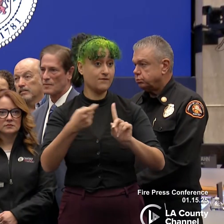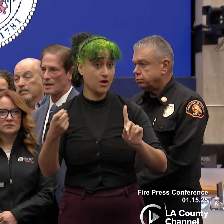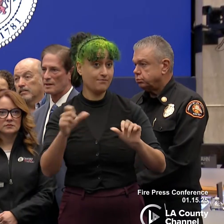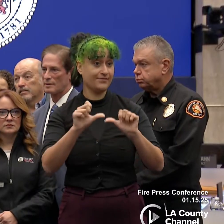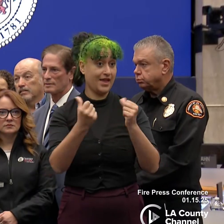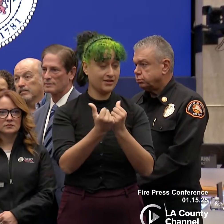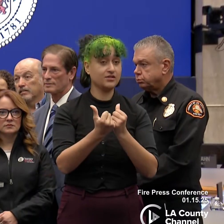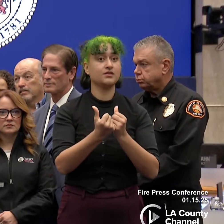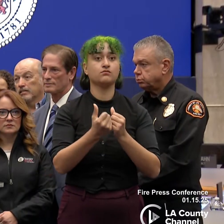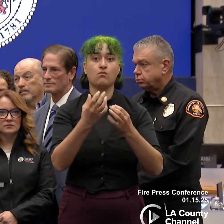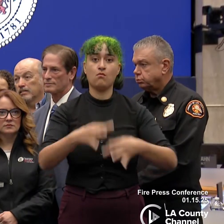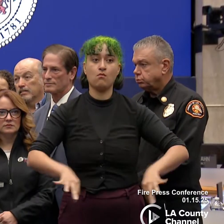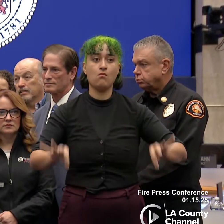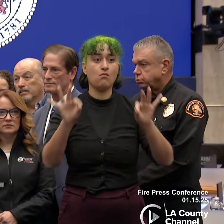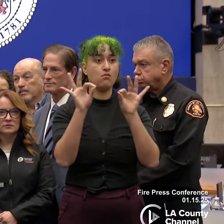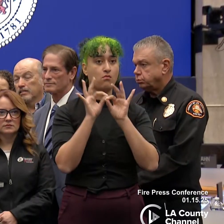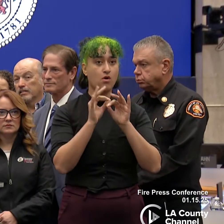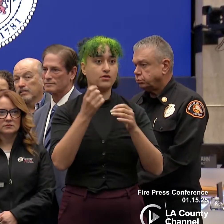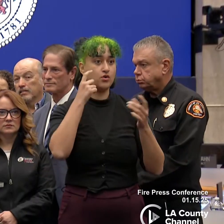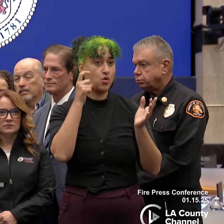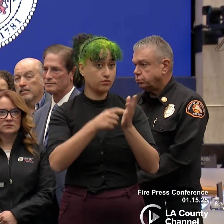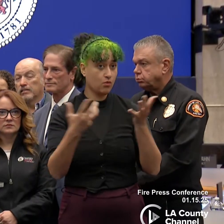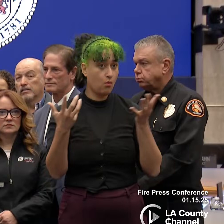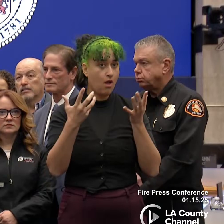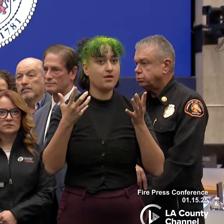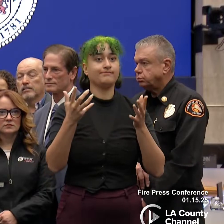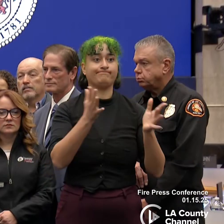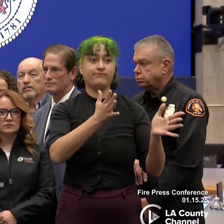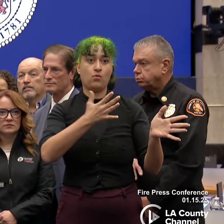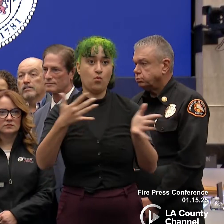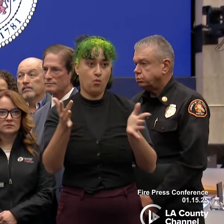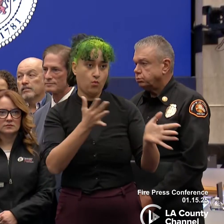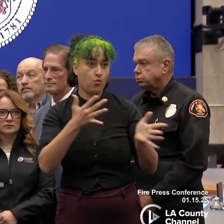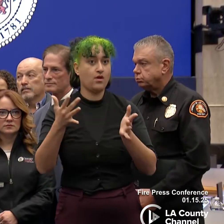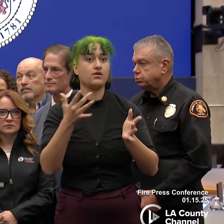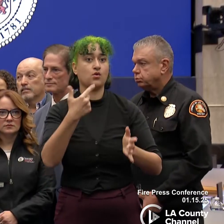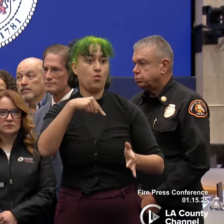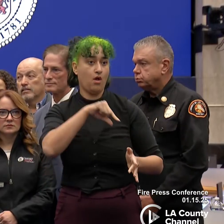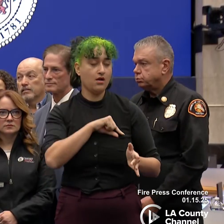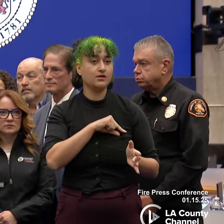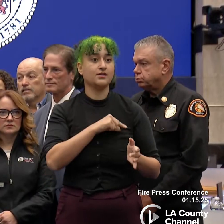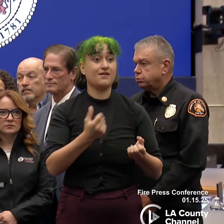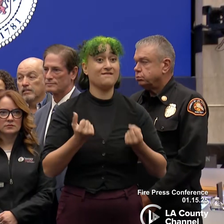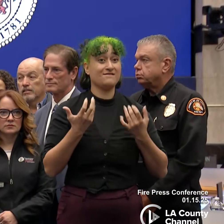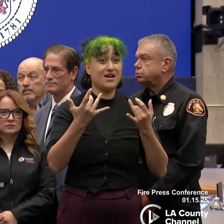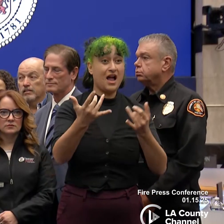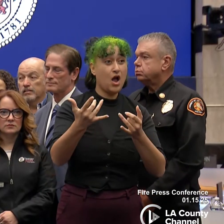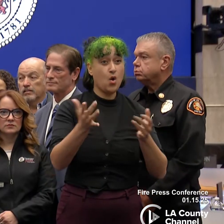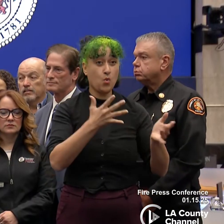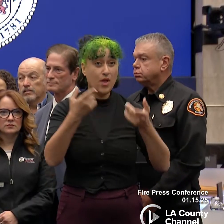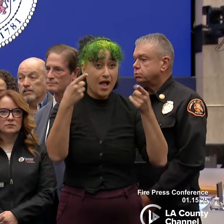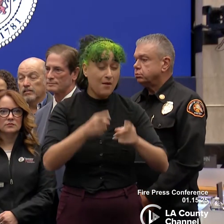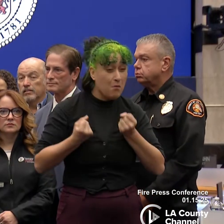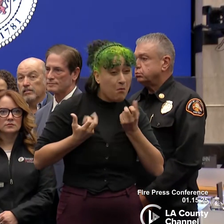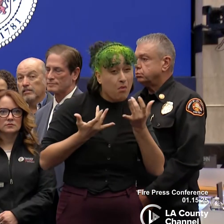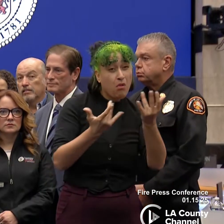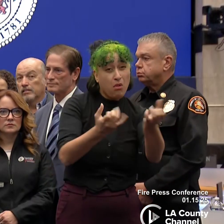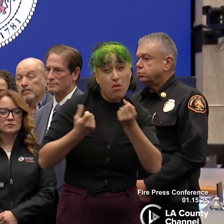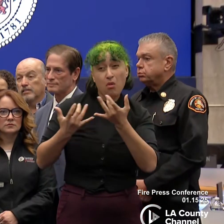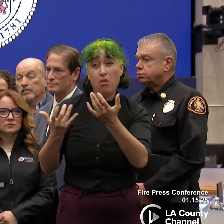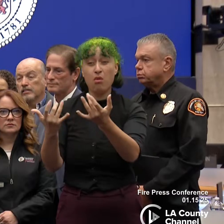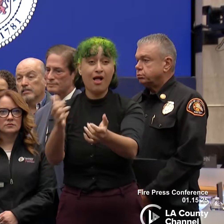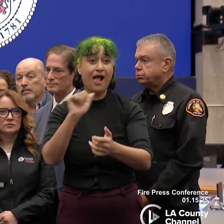is important to remain vigilant about air quality. Fire and wind conditions can increase the amount of particulate matter, dust, and